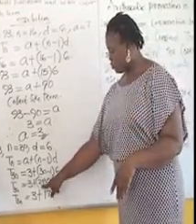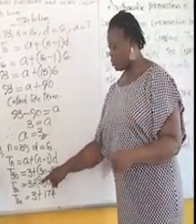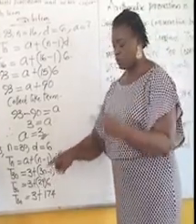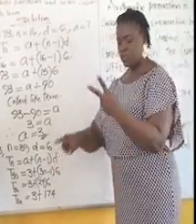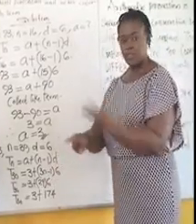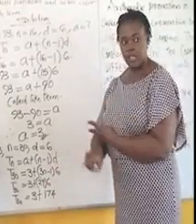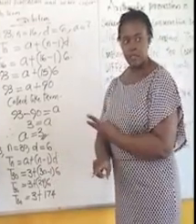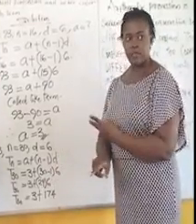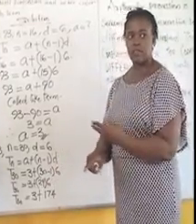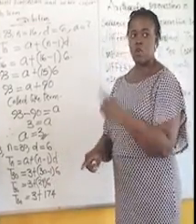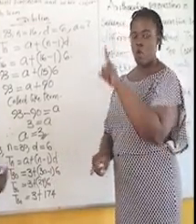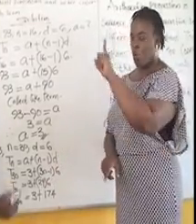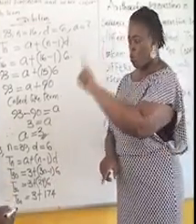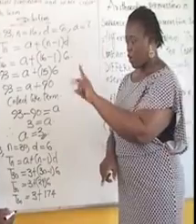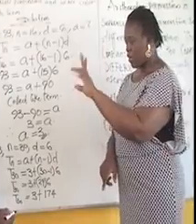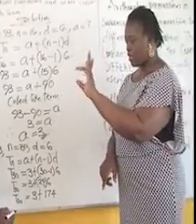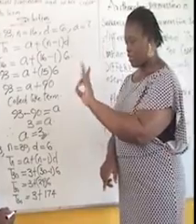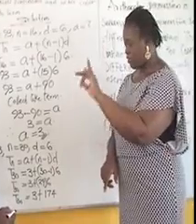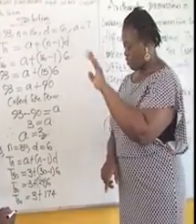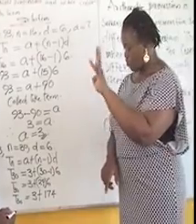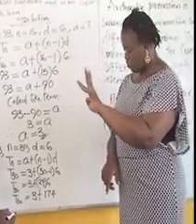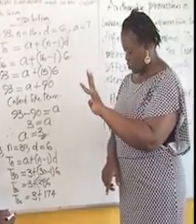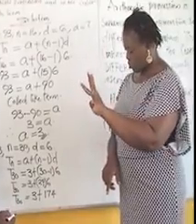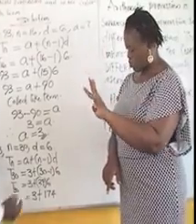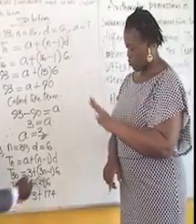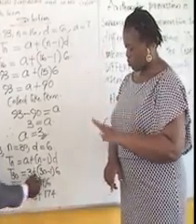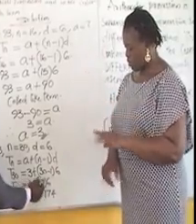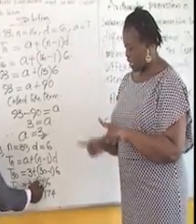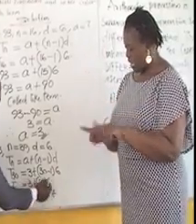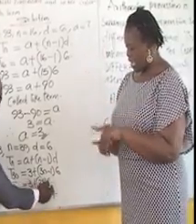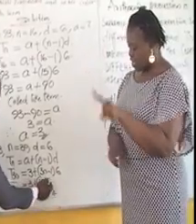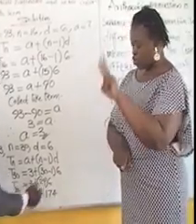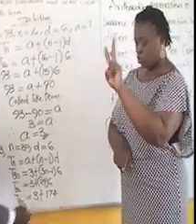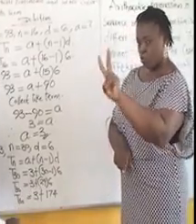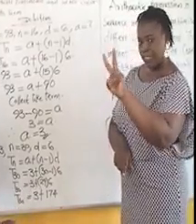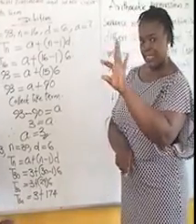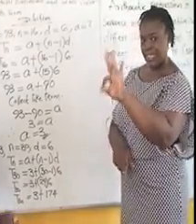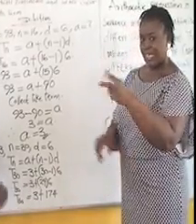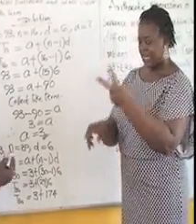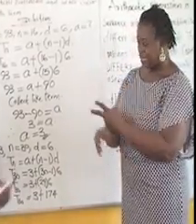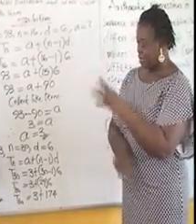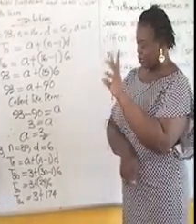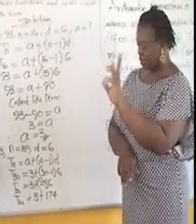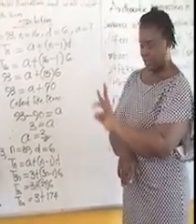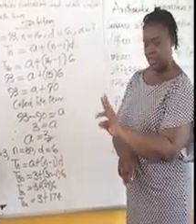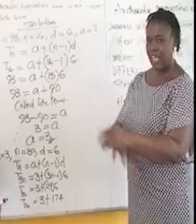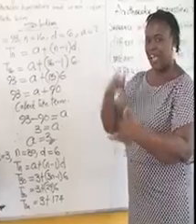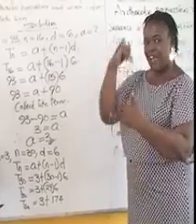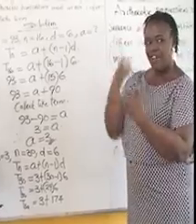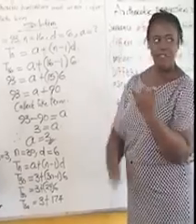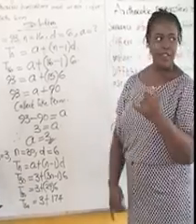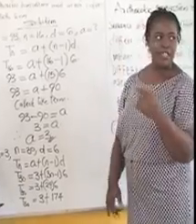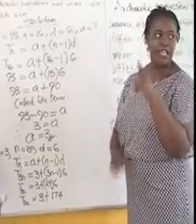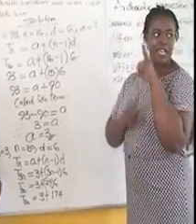Are we? Now we have got 174. As 29 times 6. What will be the final answer for the